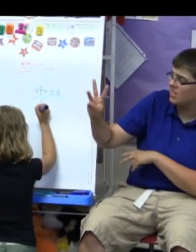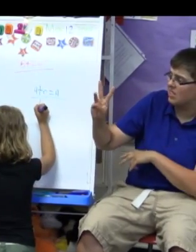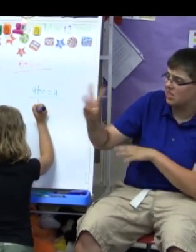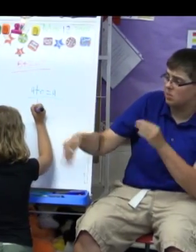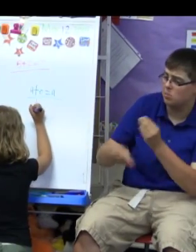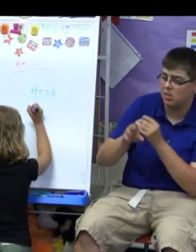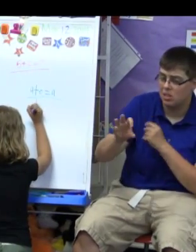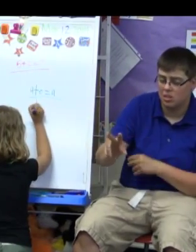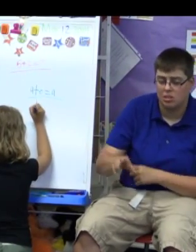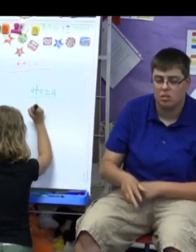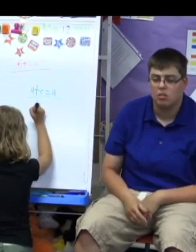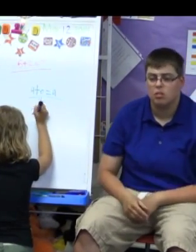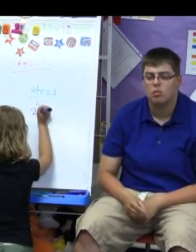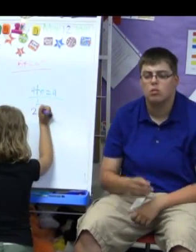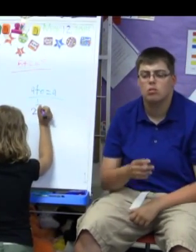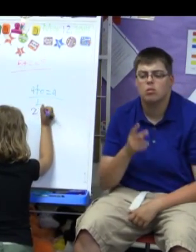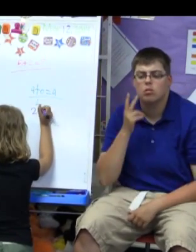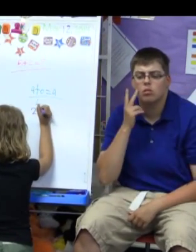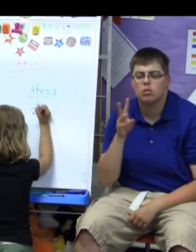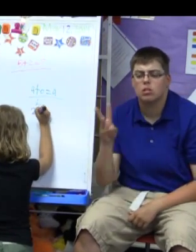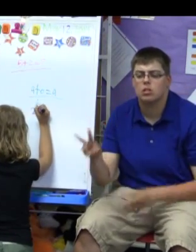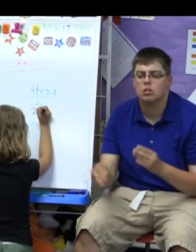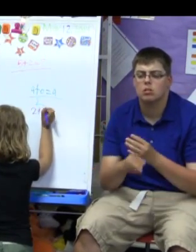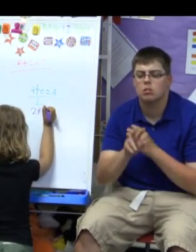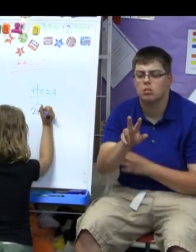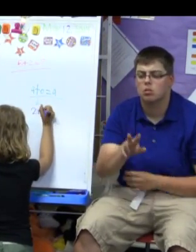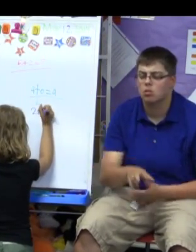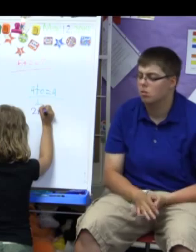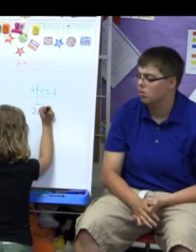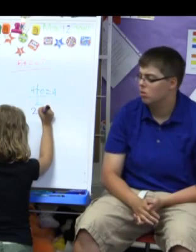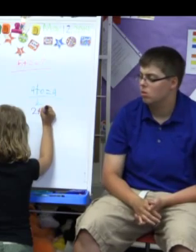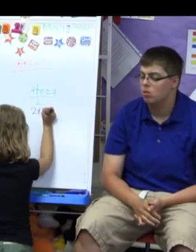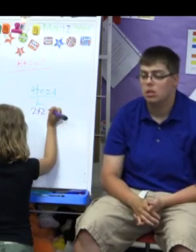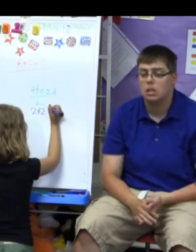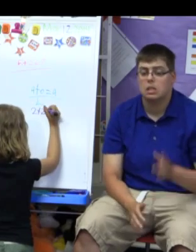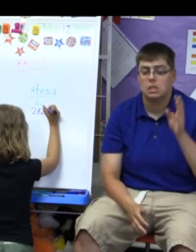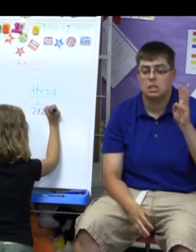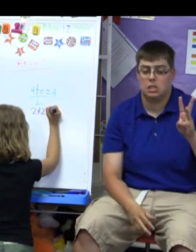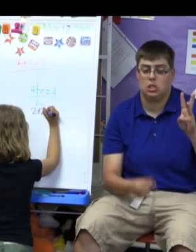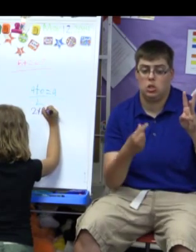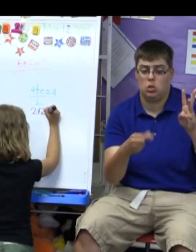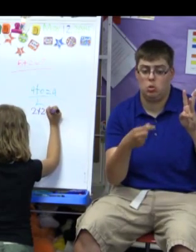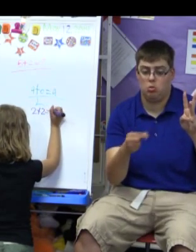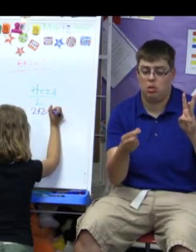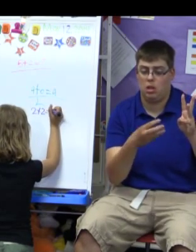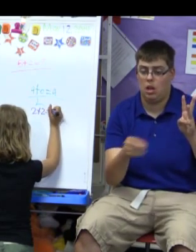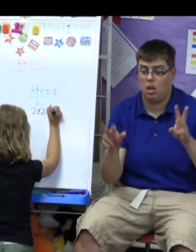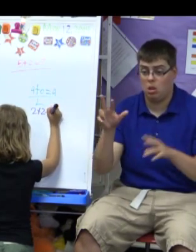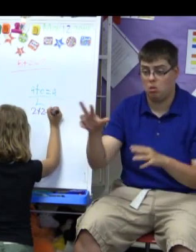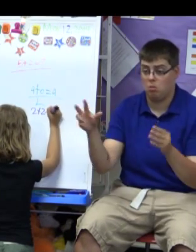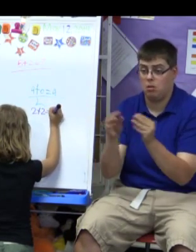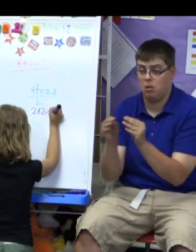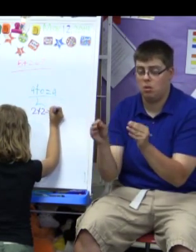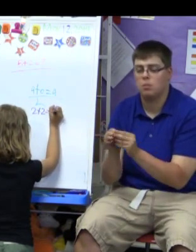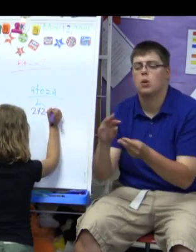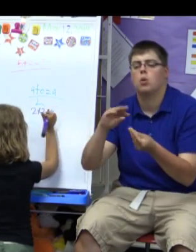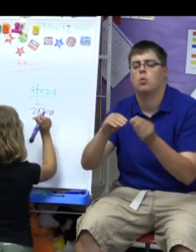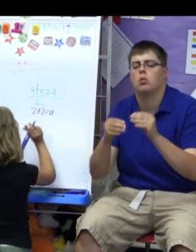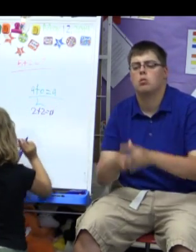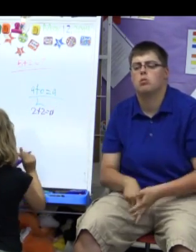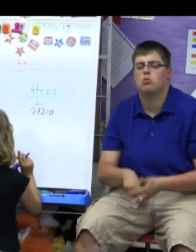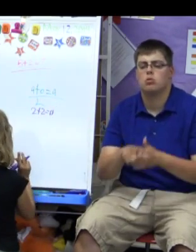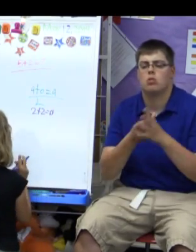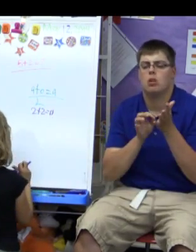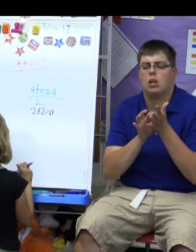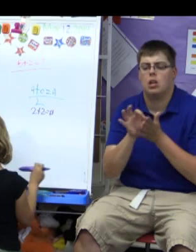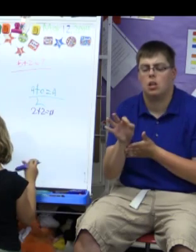You saw six and three? Is that what you said? You've got to say it loud. Mm Six green and three more? I What number did you start